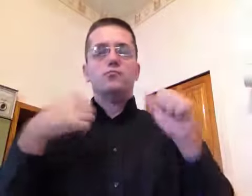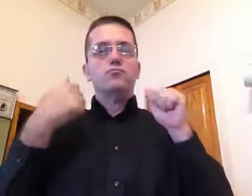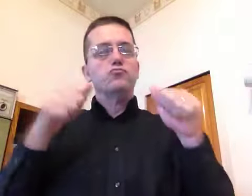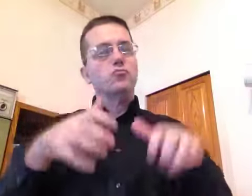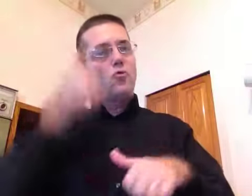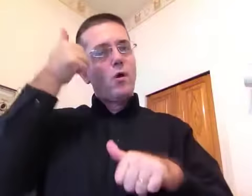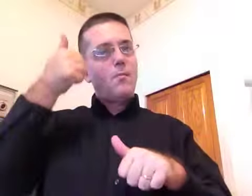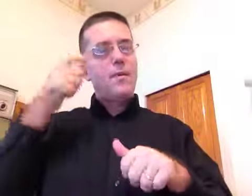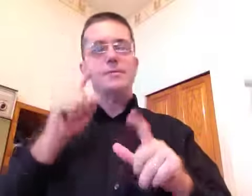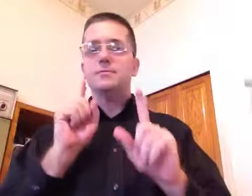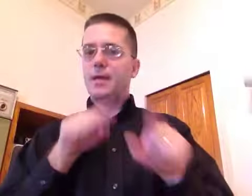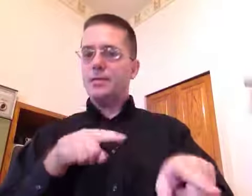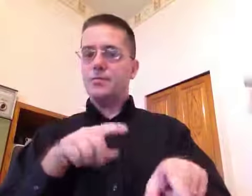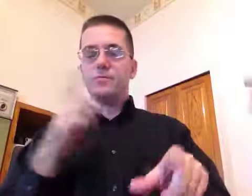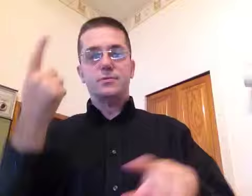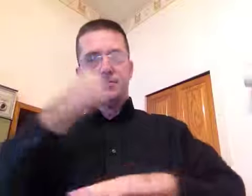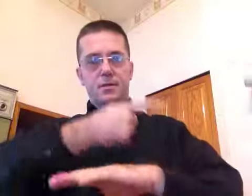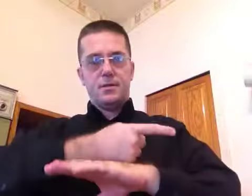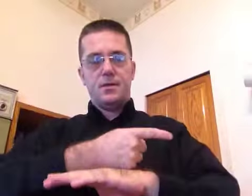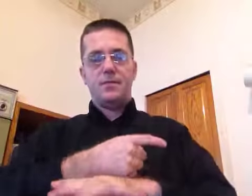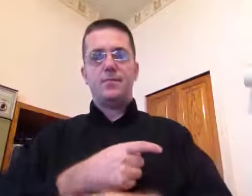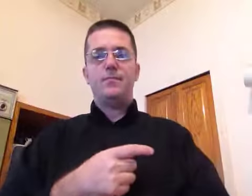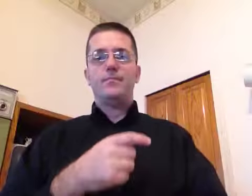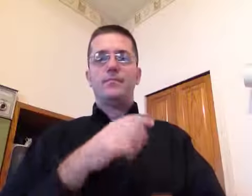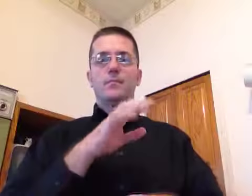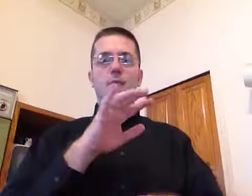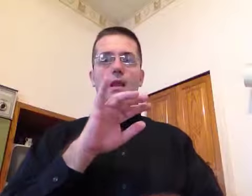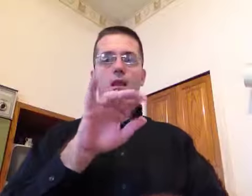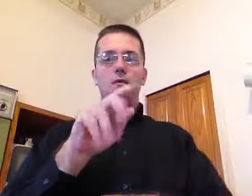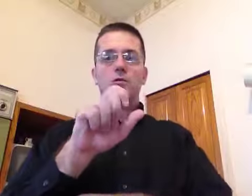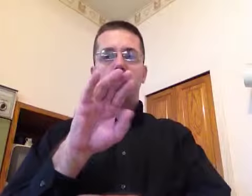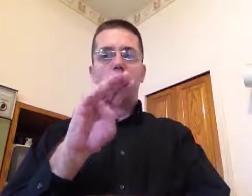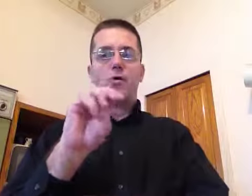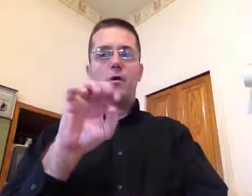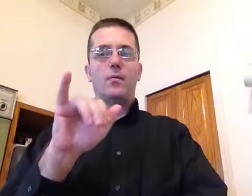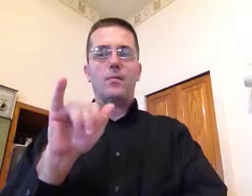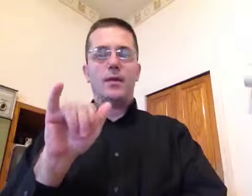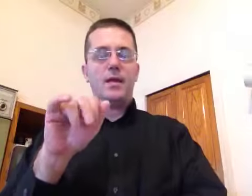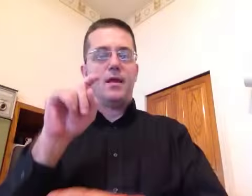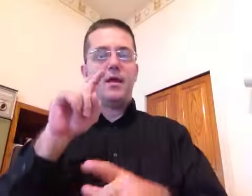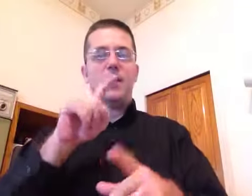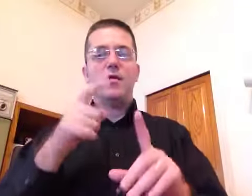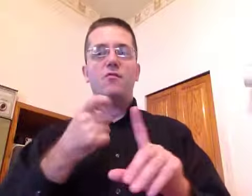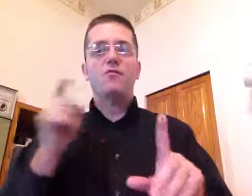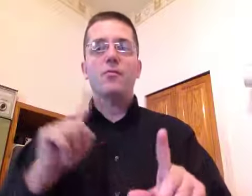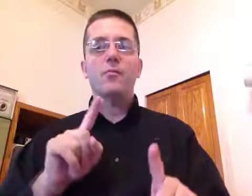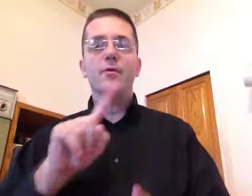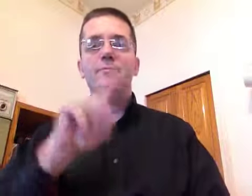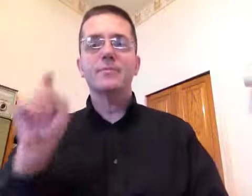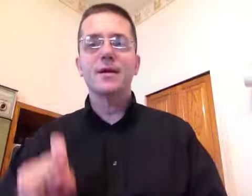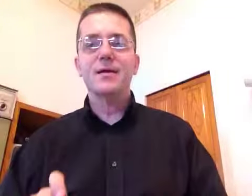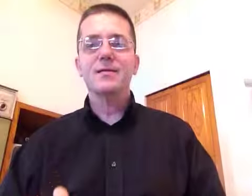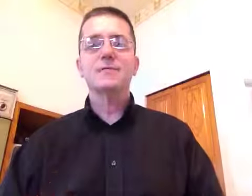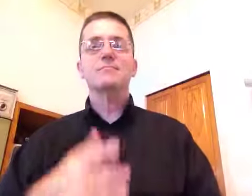Odessa, Texas to start this hour off. Hi, Jeremy. How are you? Doing good. How are you, Dave? Better than I deserve. What's up,